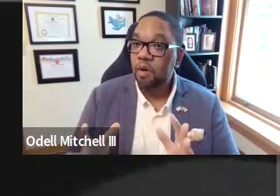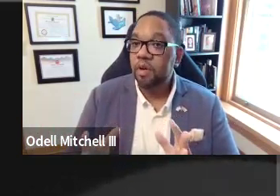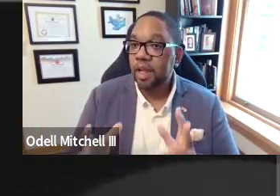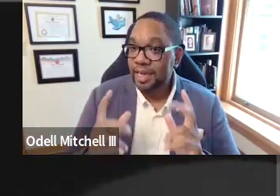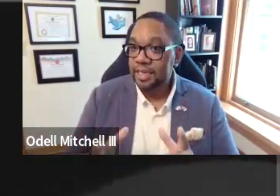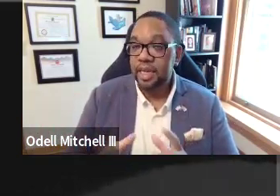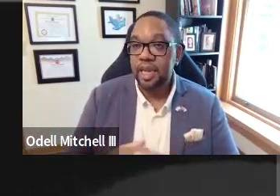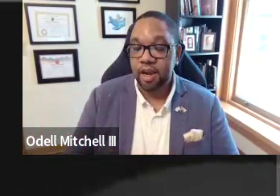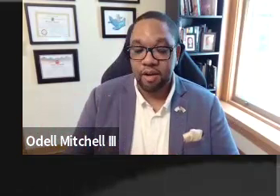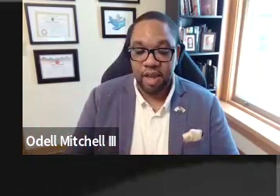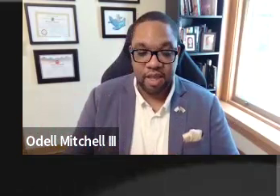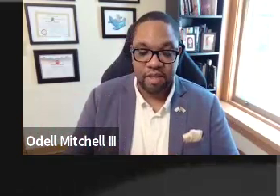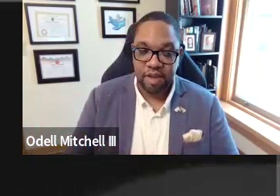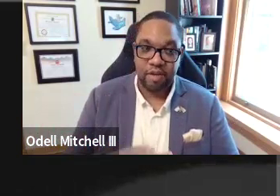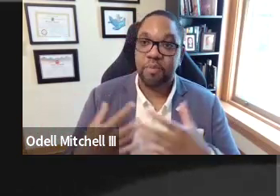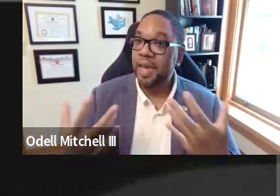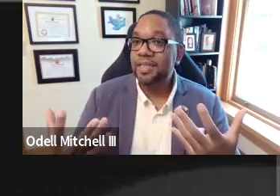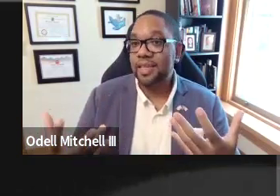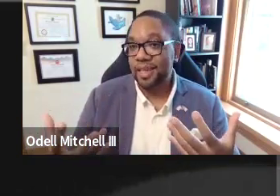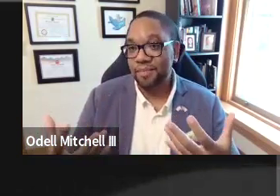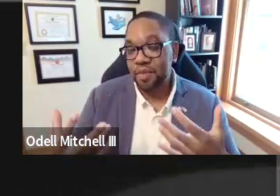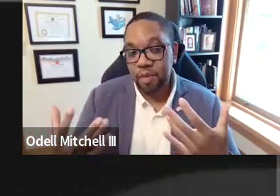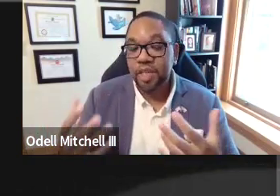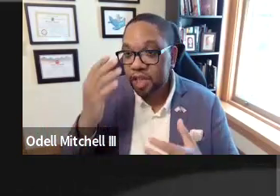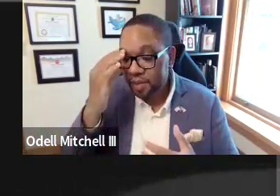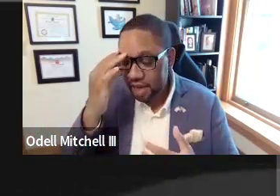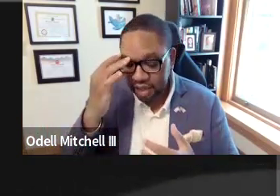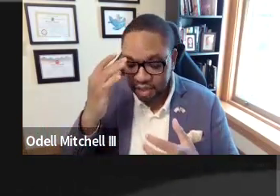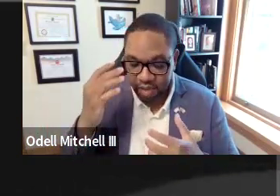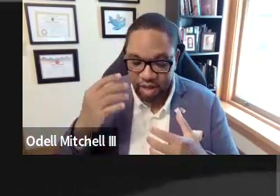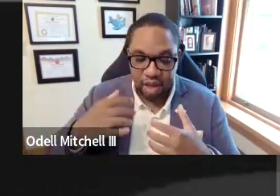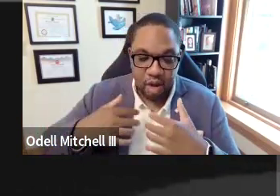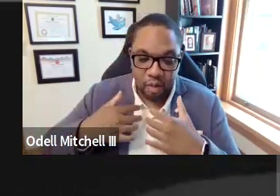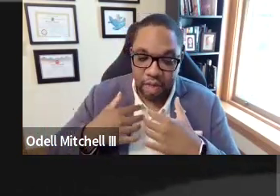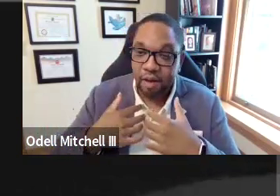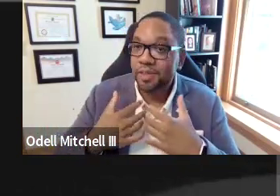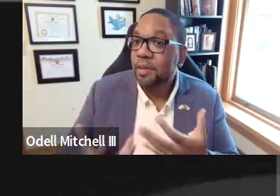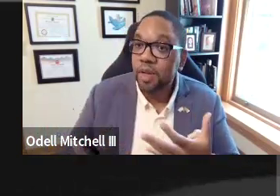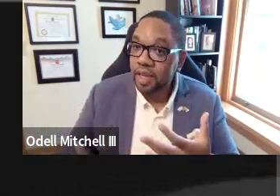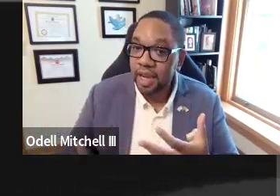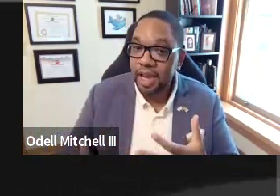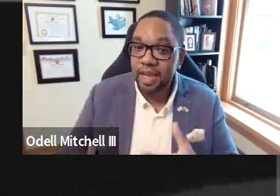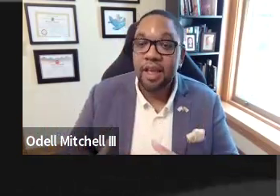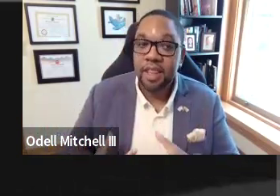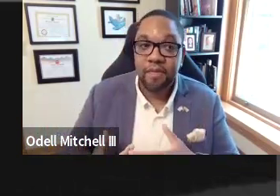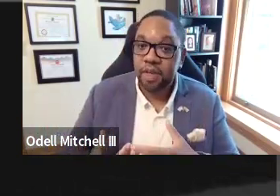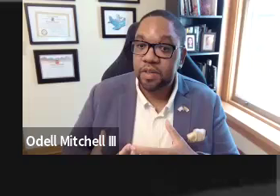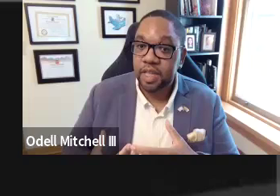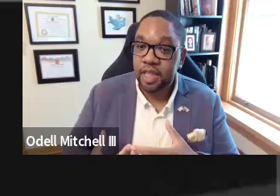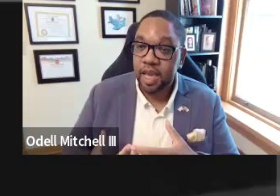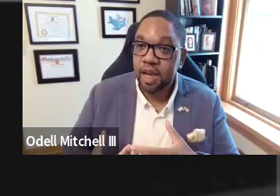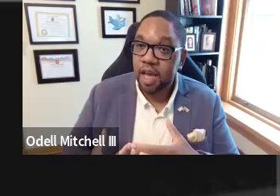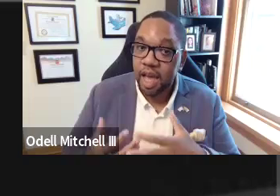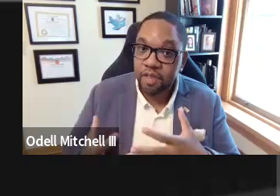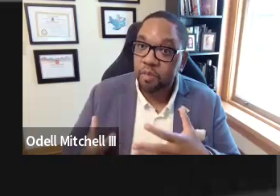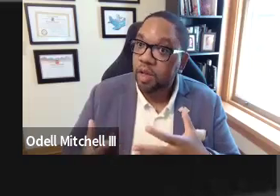Now, the overall idea here is, you know, basically, you really shouldn't be signing something without someone looking at it that feels